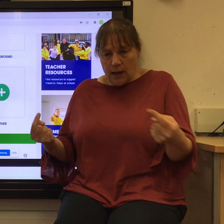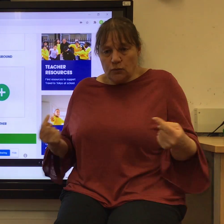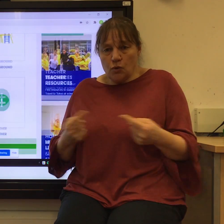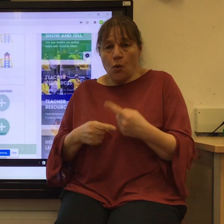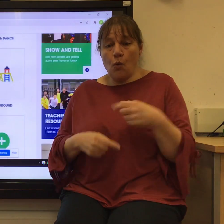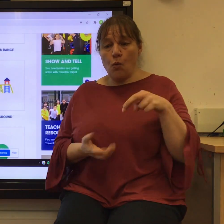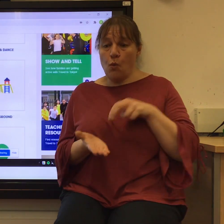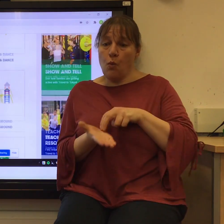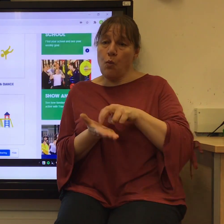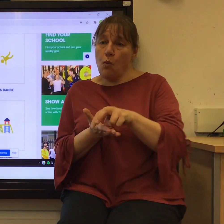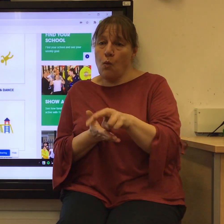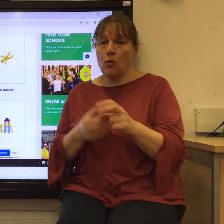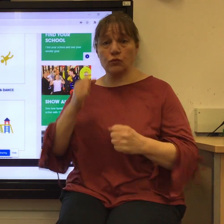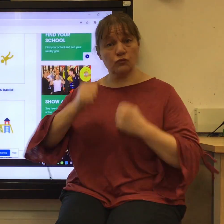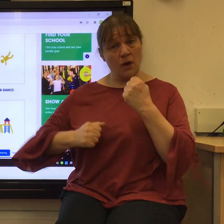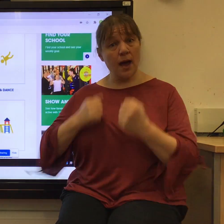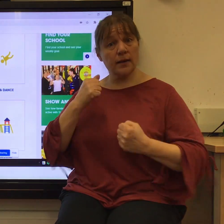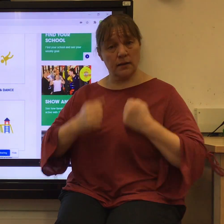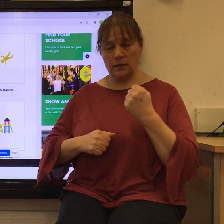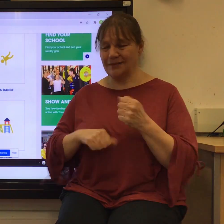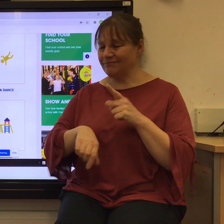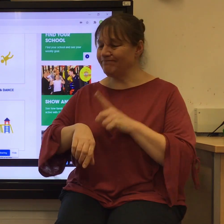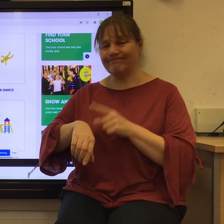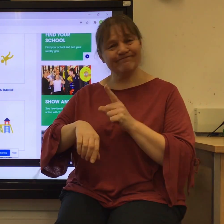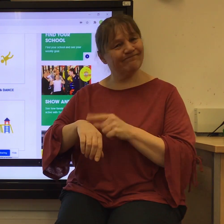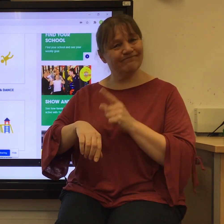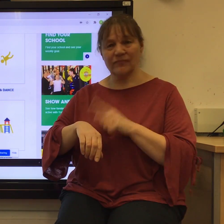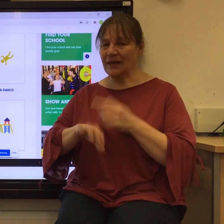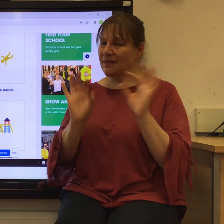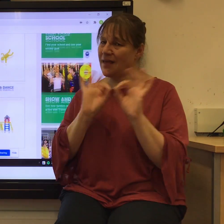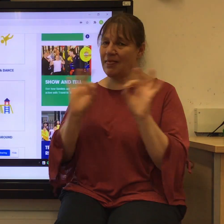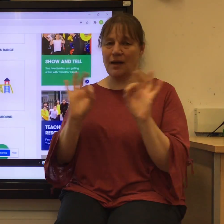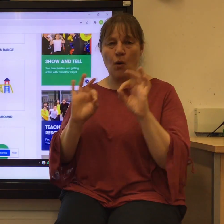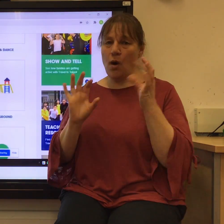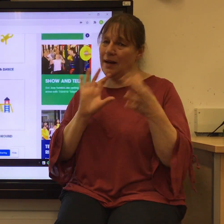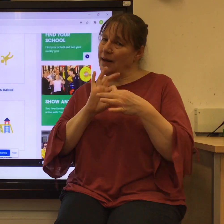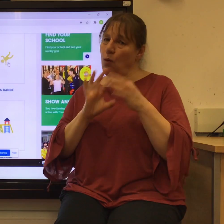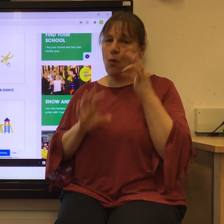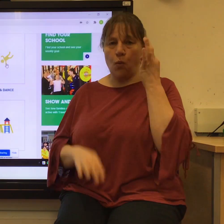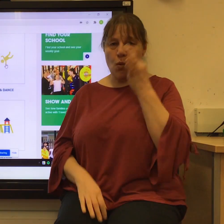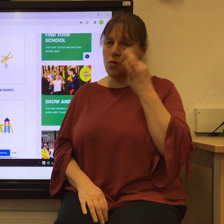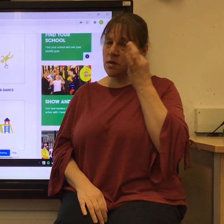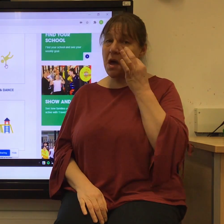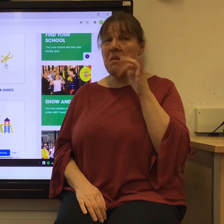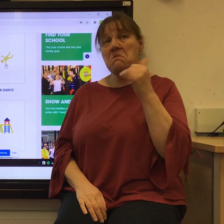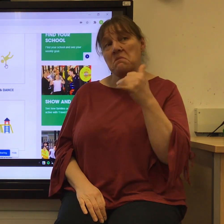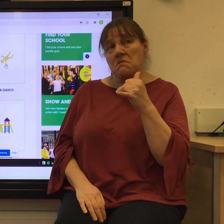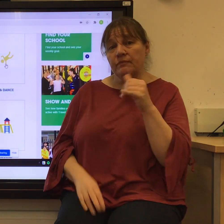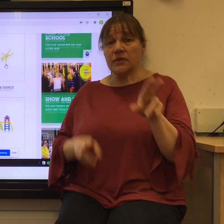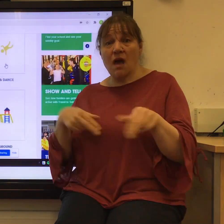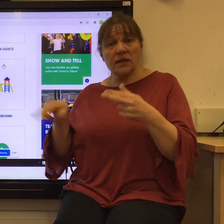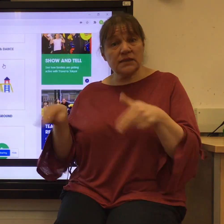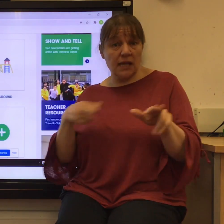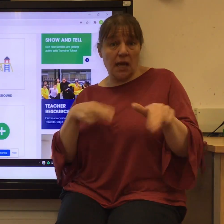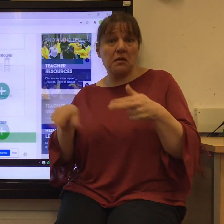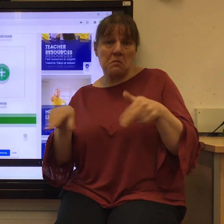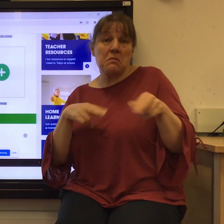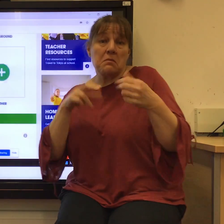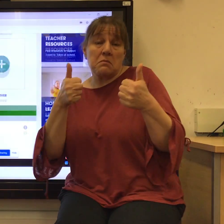and a run. In these times, we're not going to have done anything in the water. You might have been doing some moving and